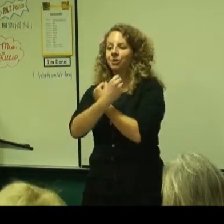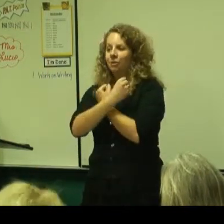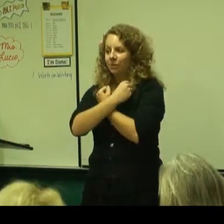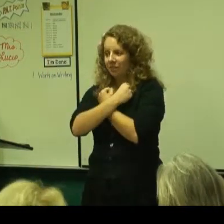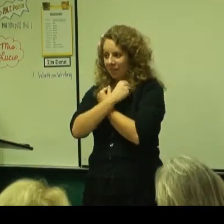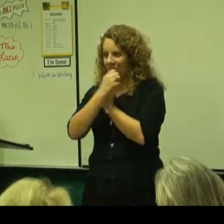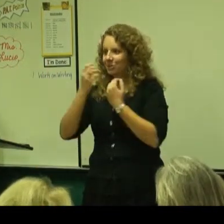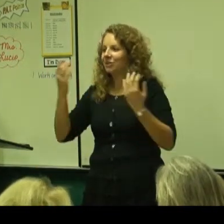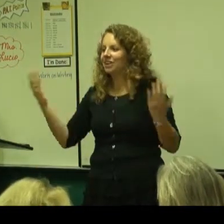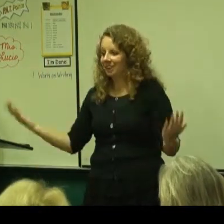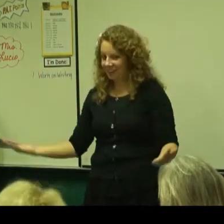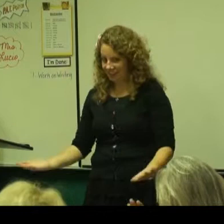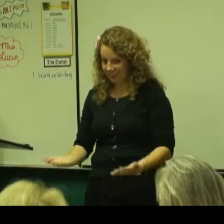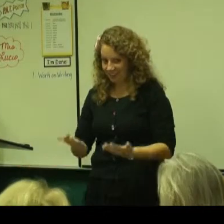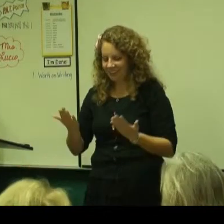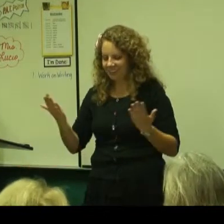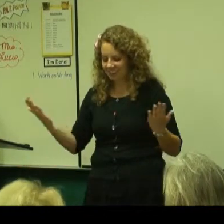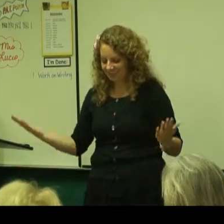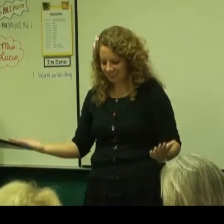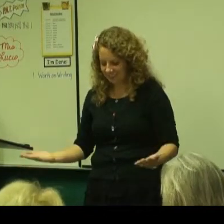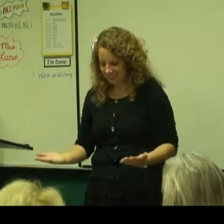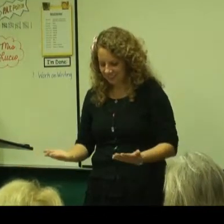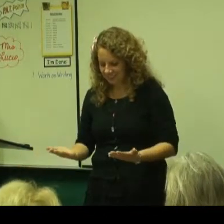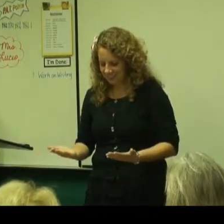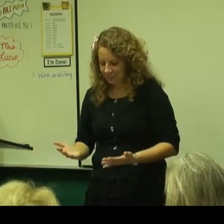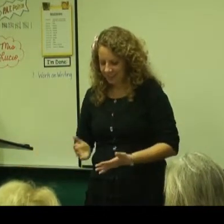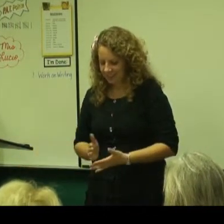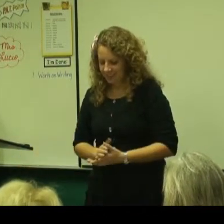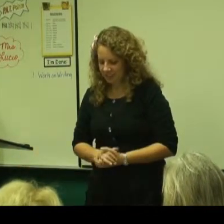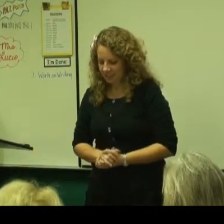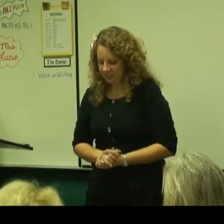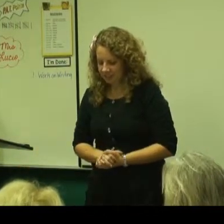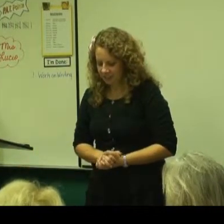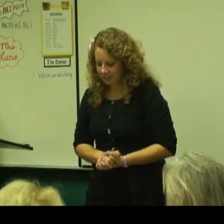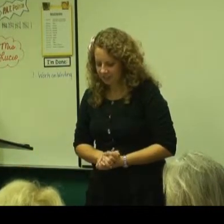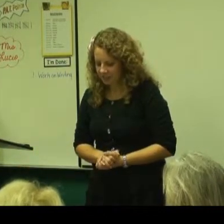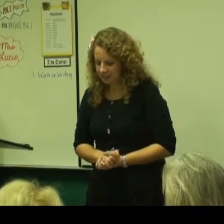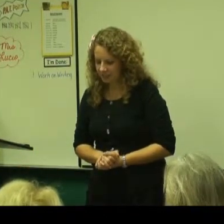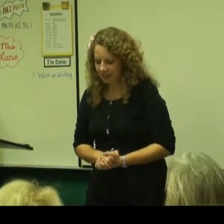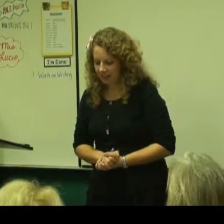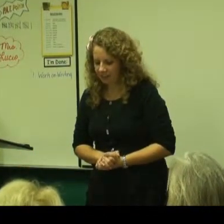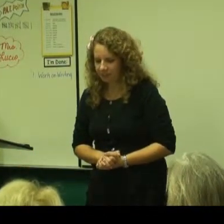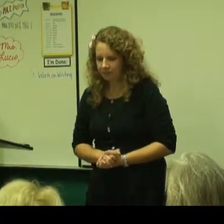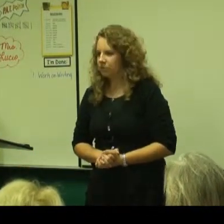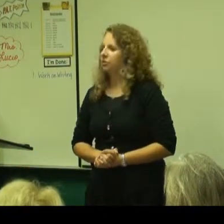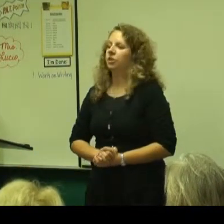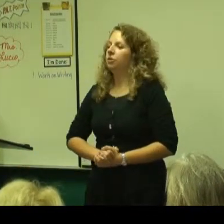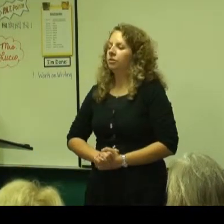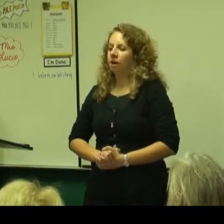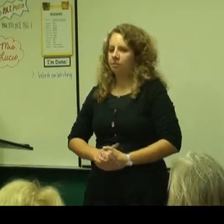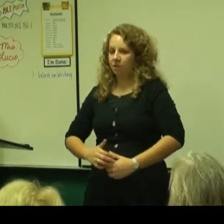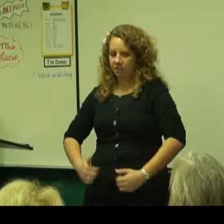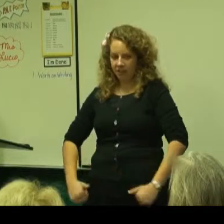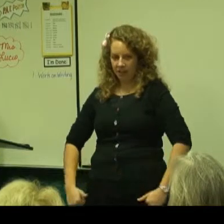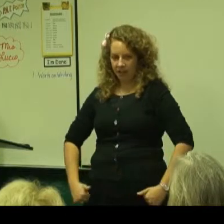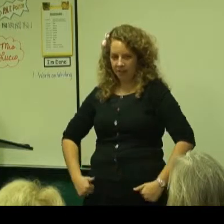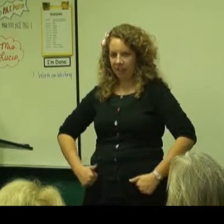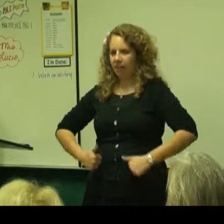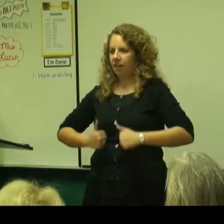So love is right here. And then love is alive. So there is a sign like